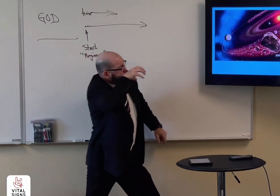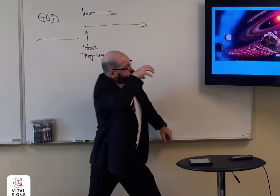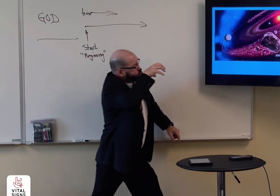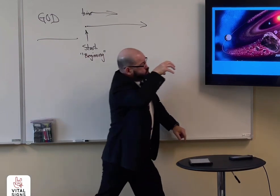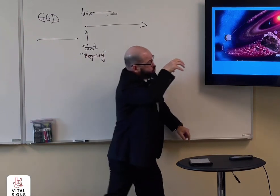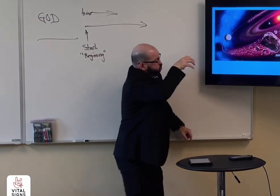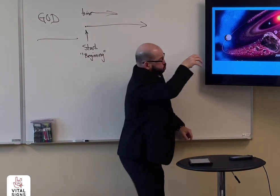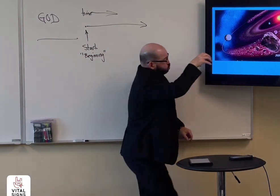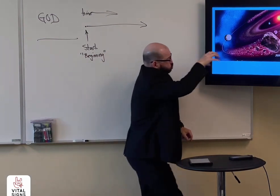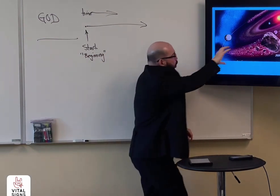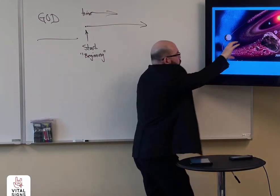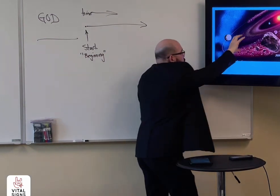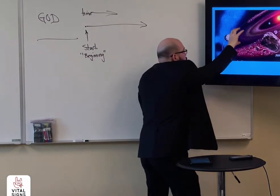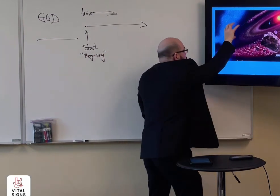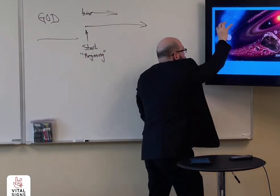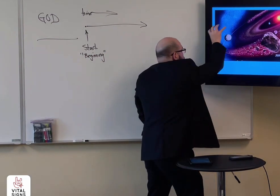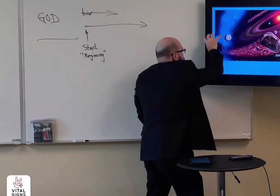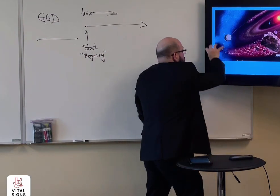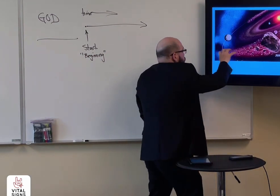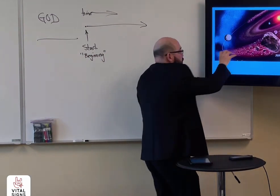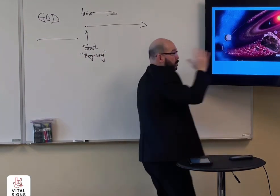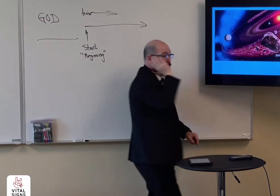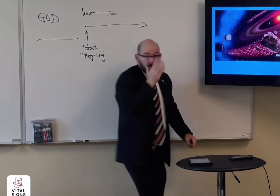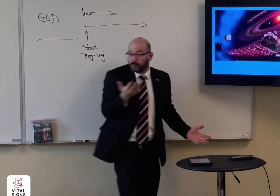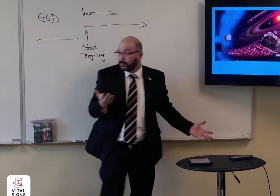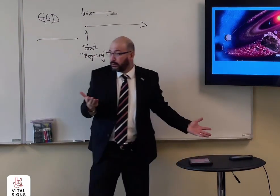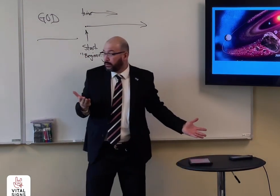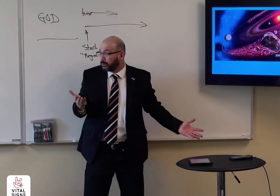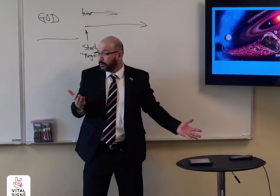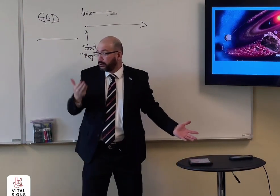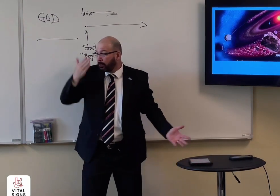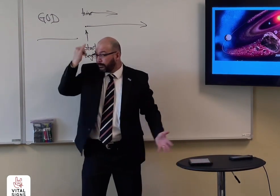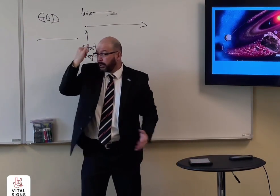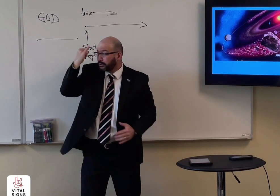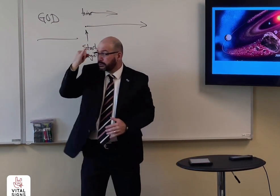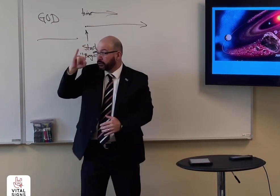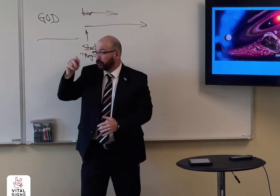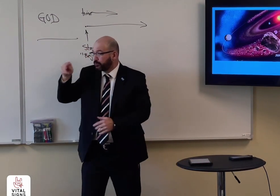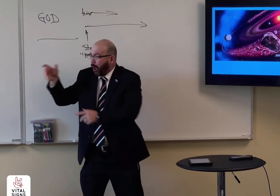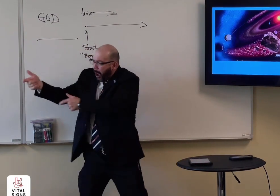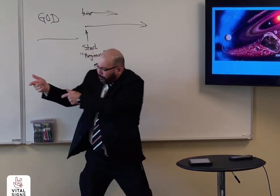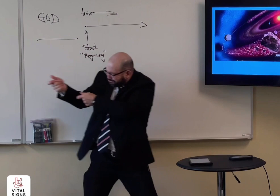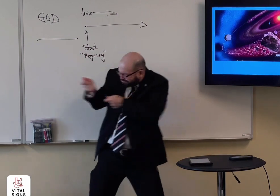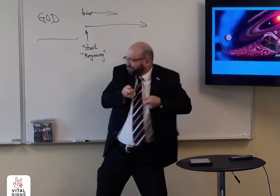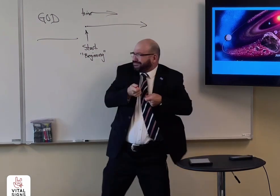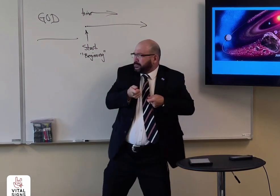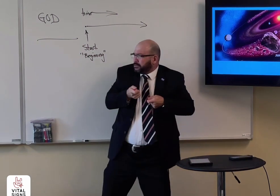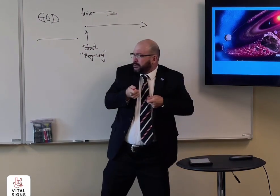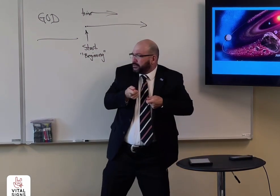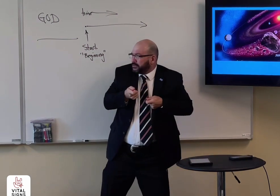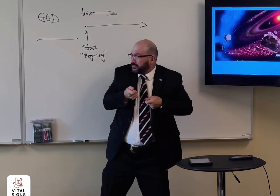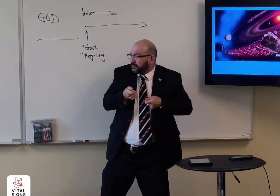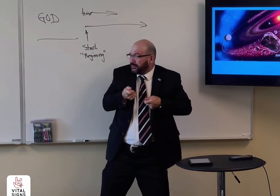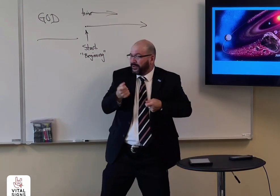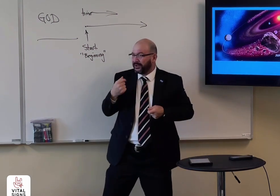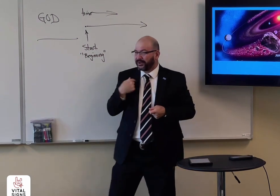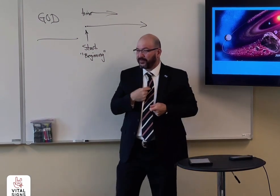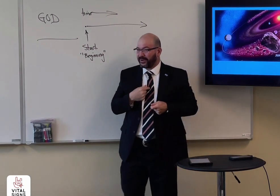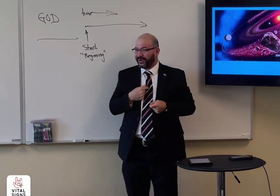them from crashing into earth, this giant gravitational pull of Jupiter will capture these rocks